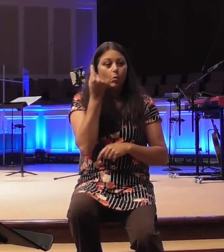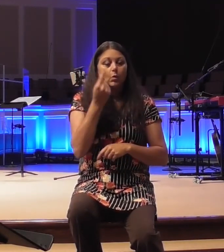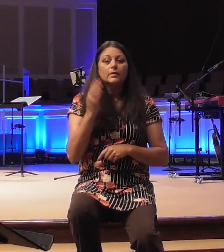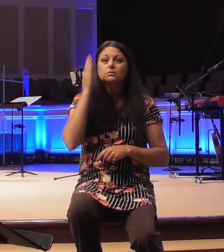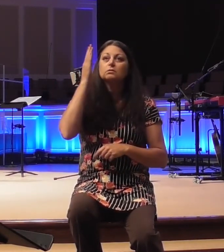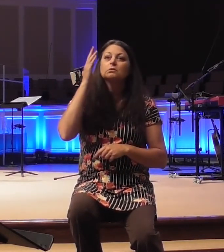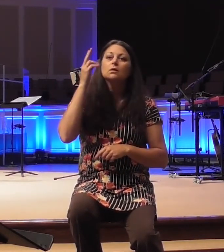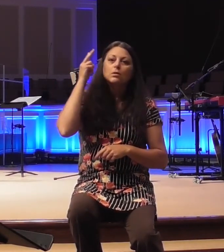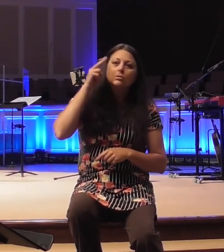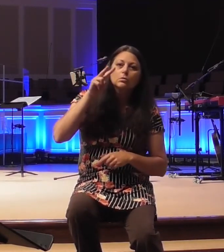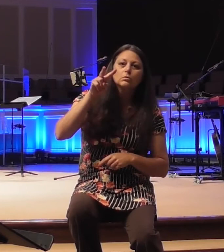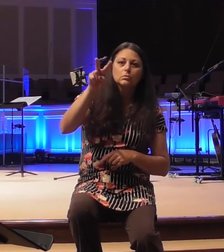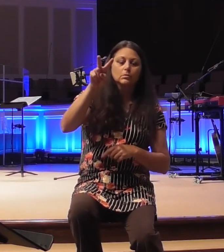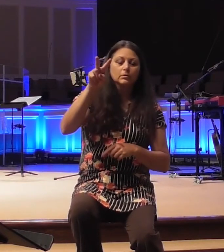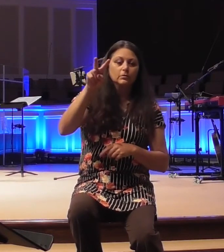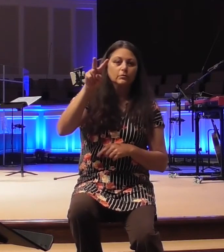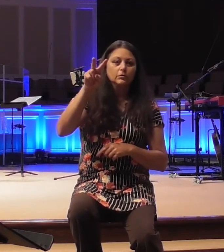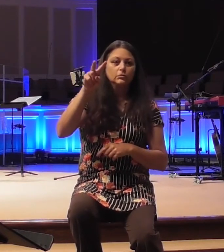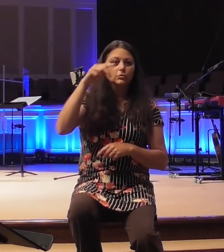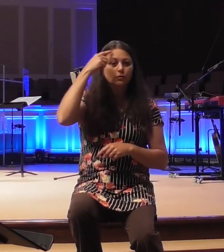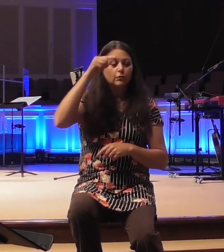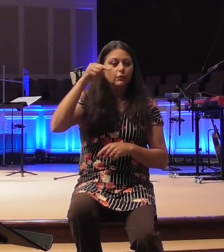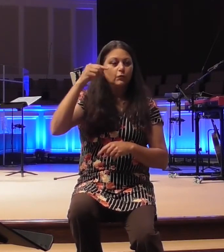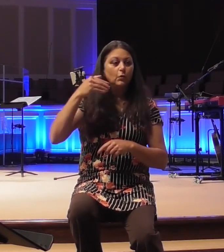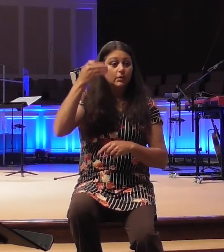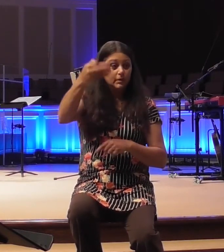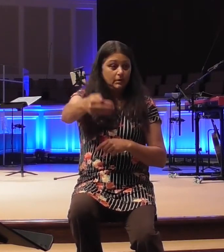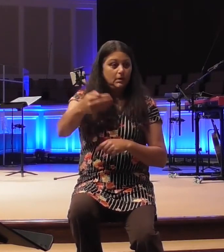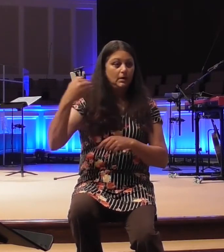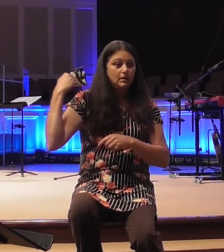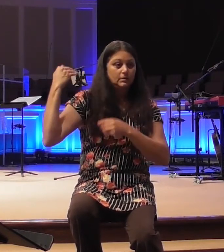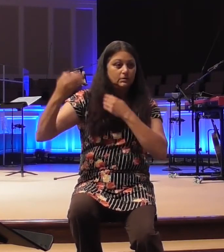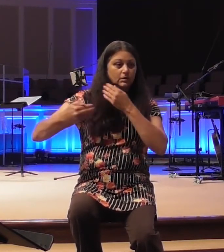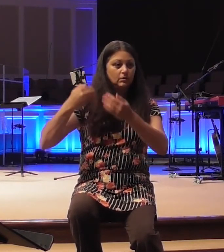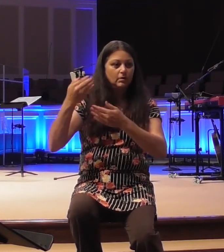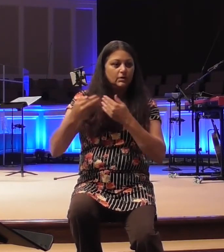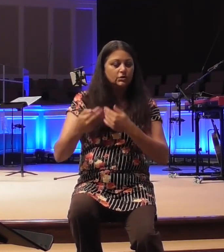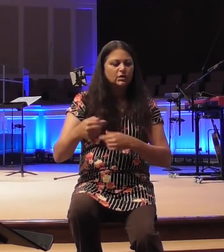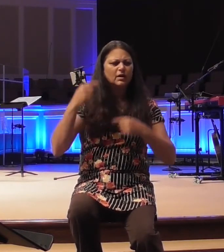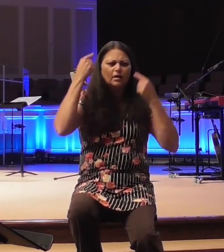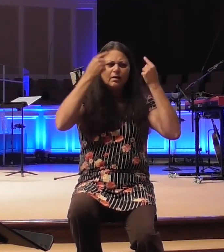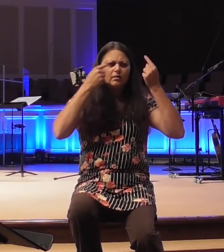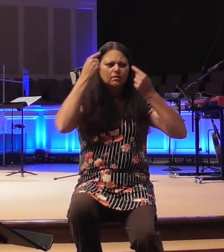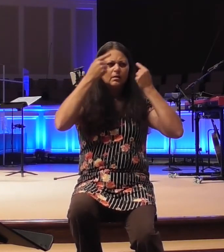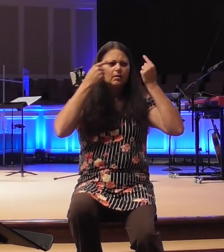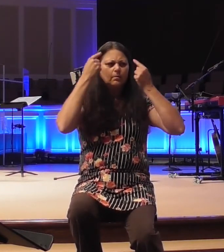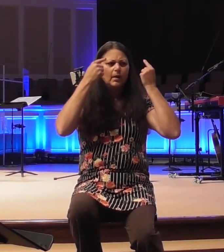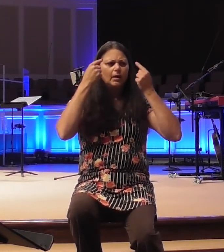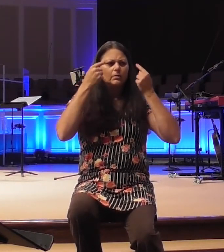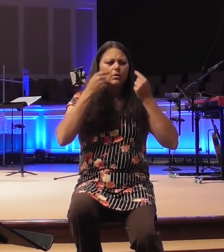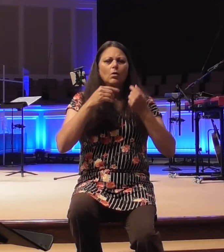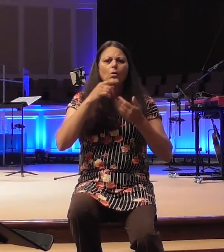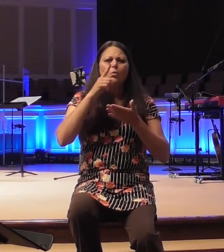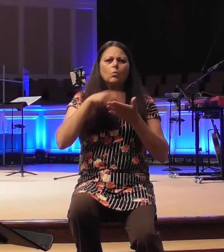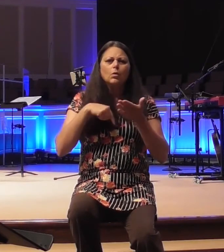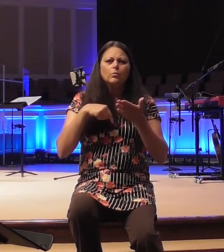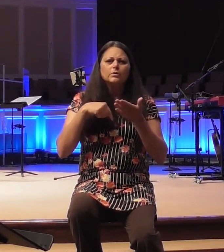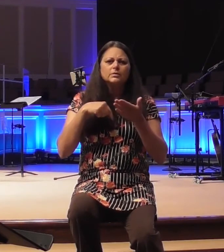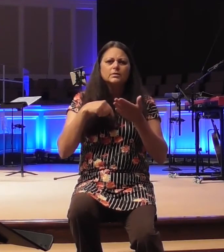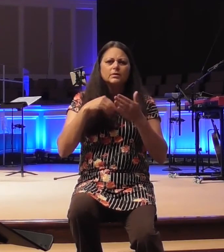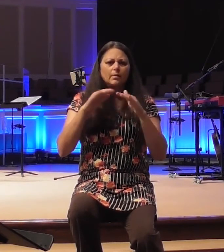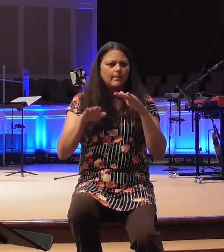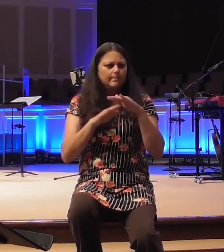were the people who were chosen? What was the minimum age you had to be involved in this rebuilding project? 20.